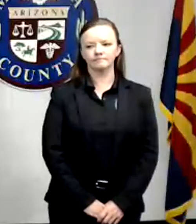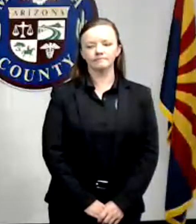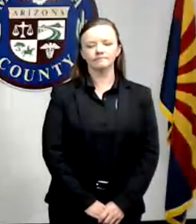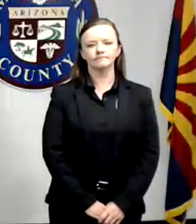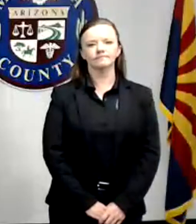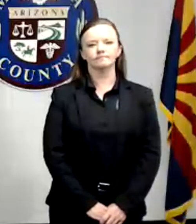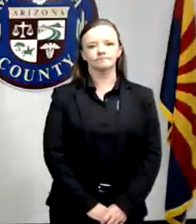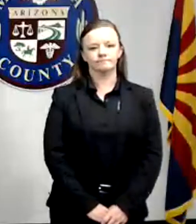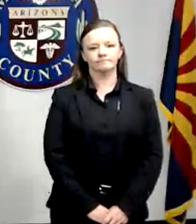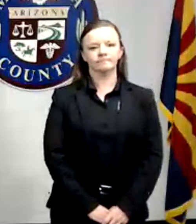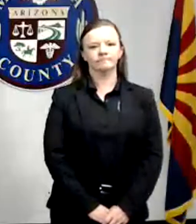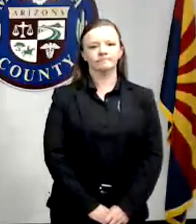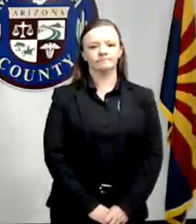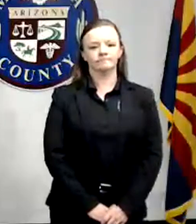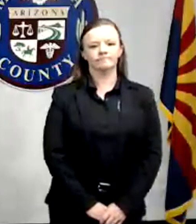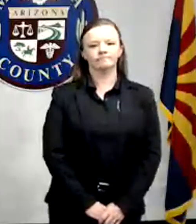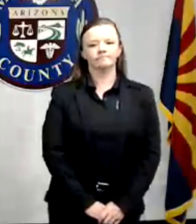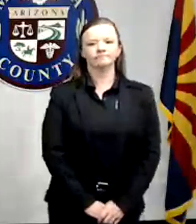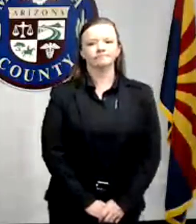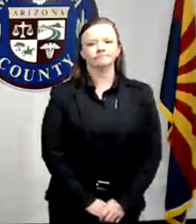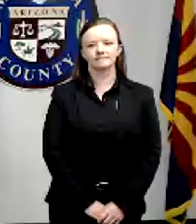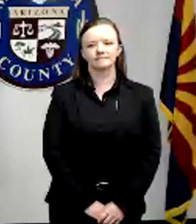una forma temprana.